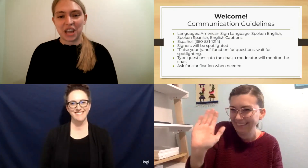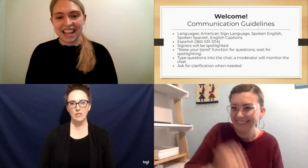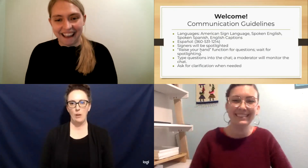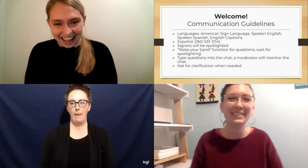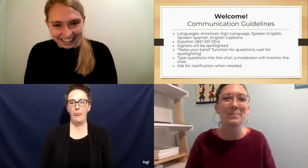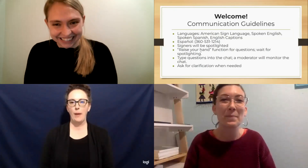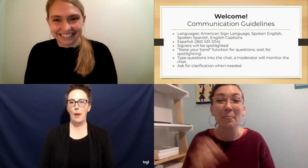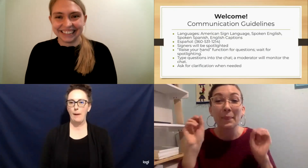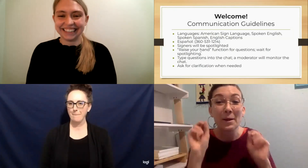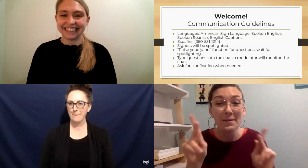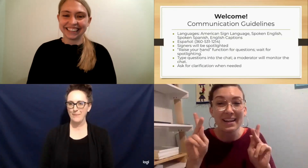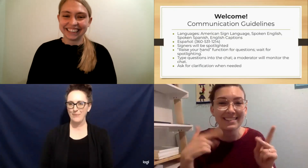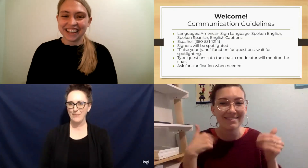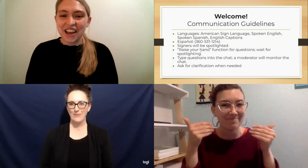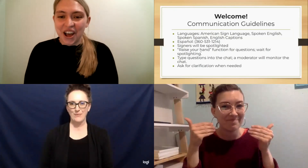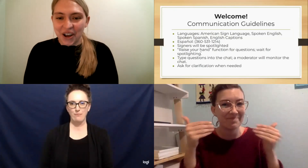Okay, hi.